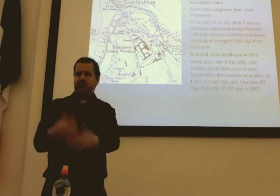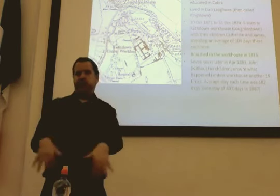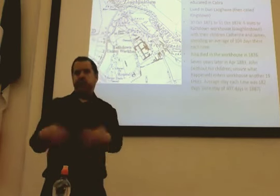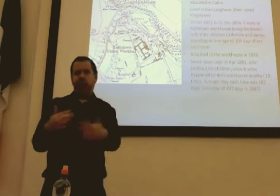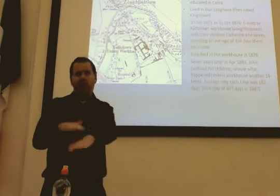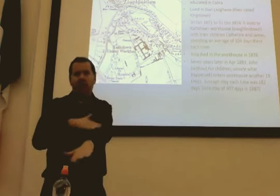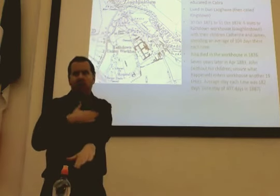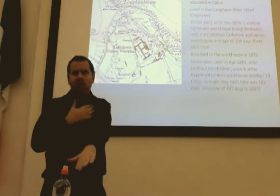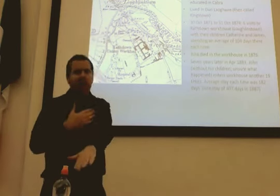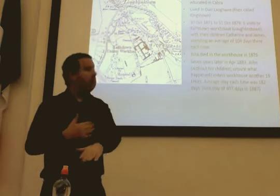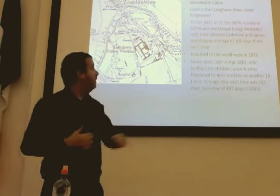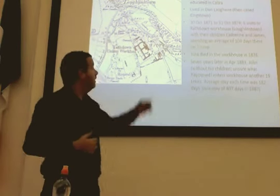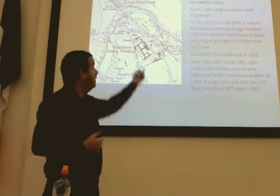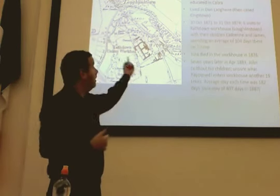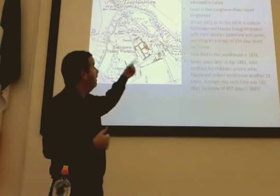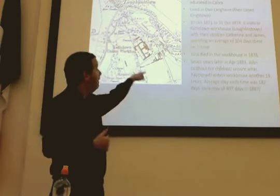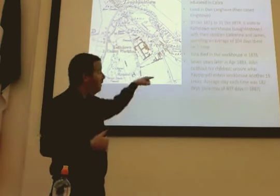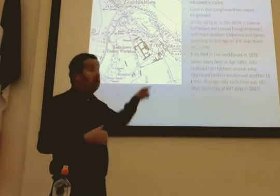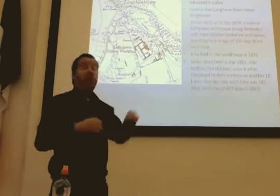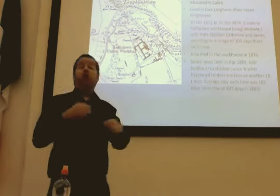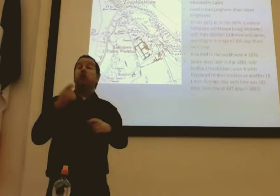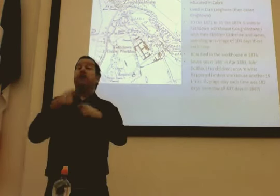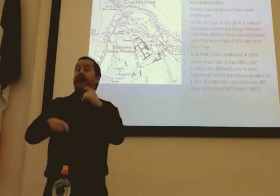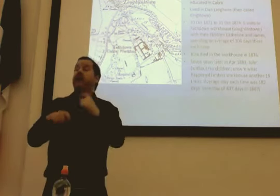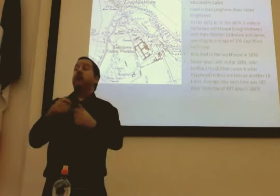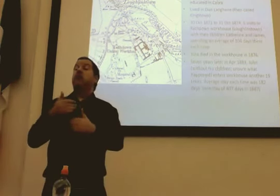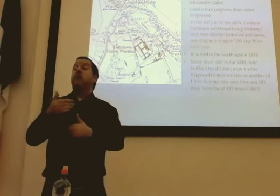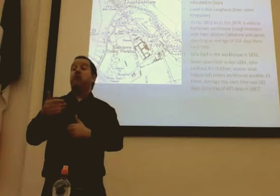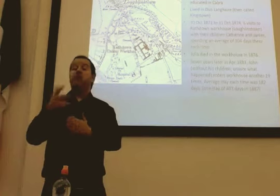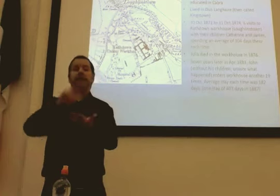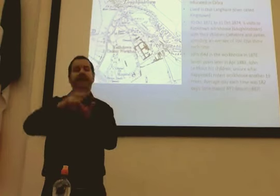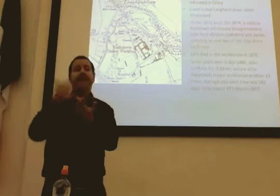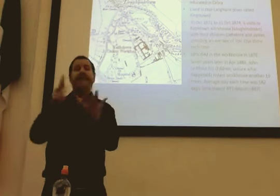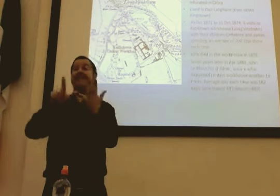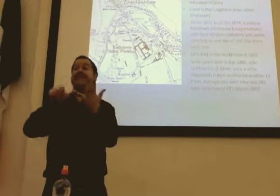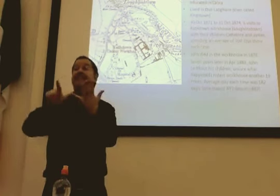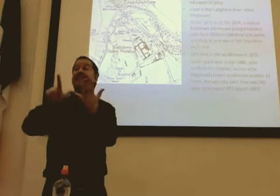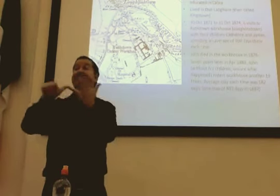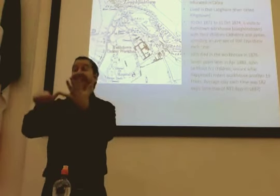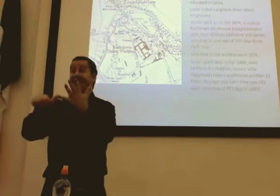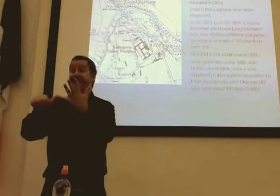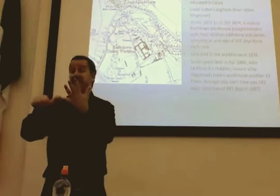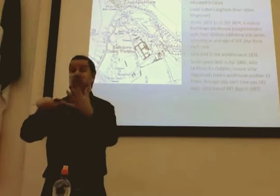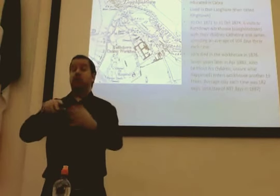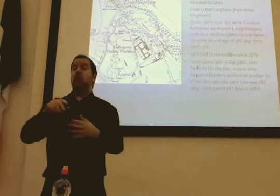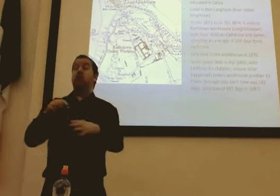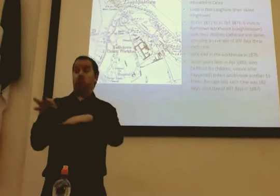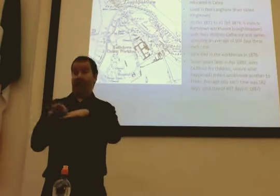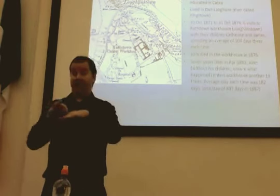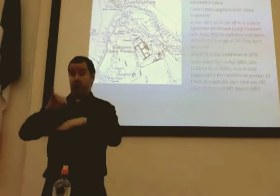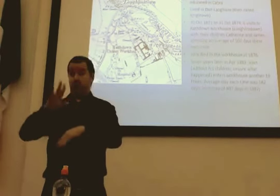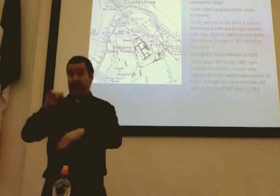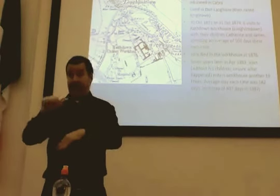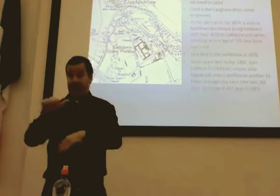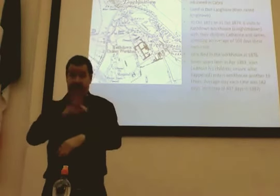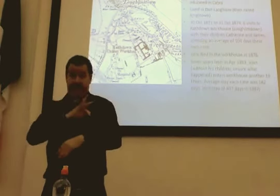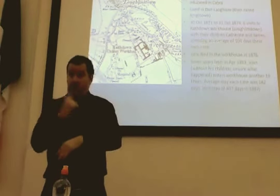104 days each time, so it's a very long time to be separated from everyone in your family. And then in 1876, the